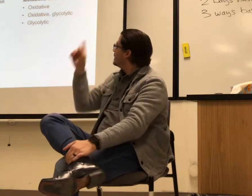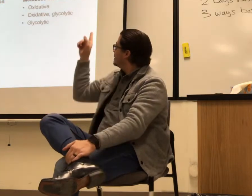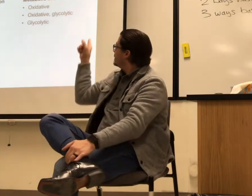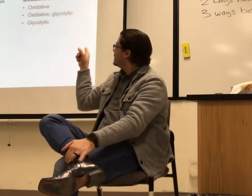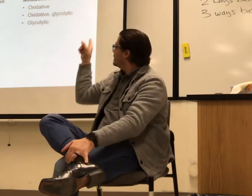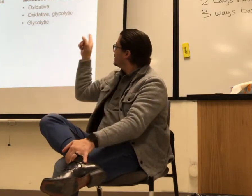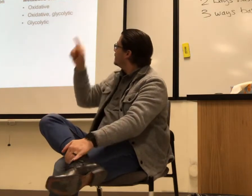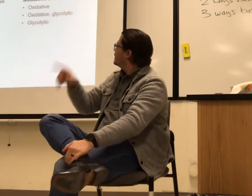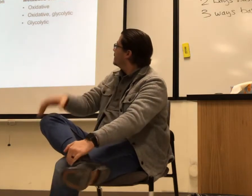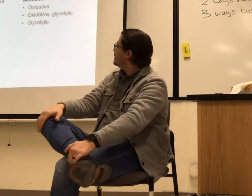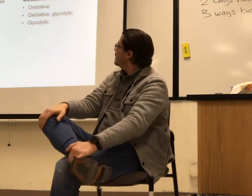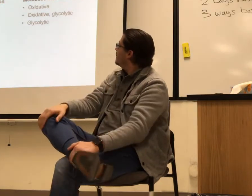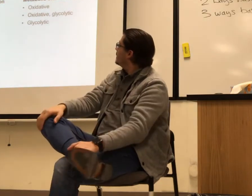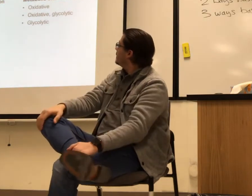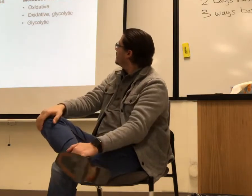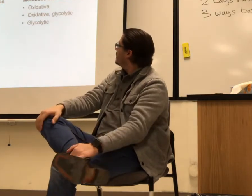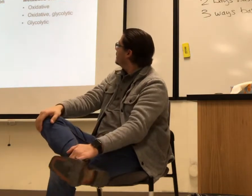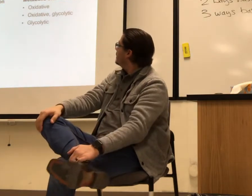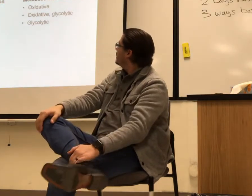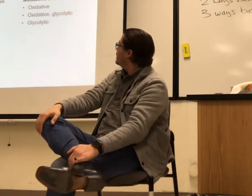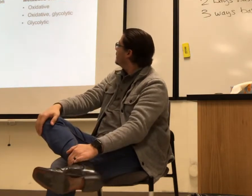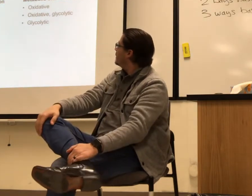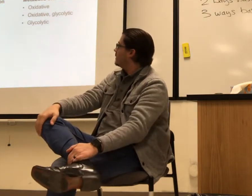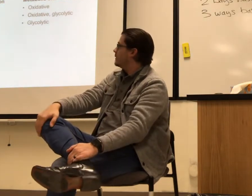based upon